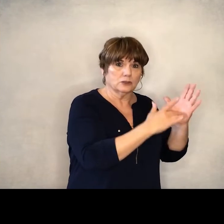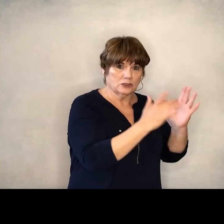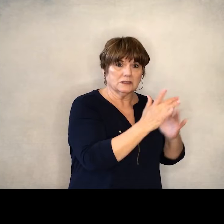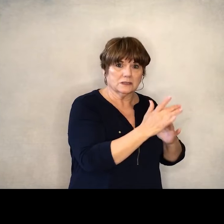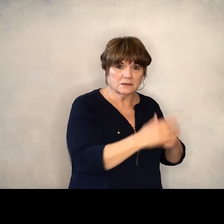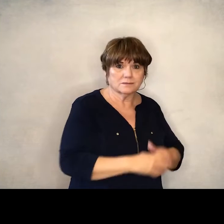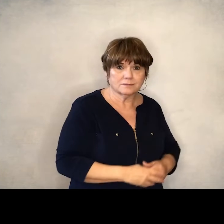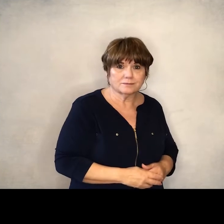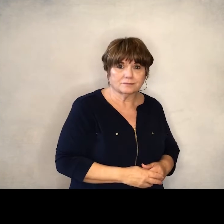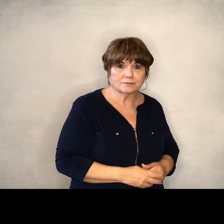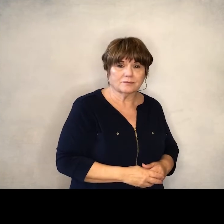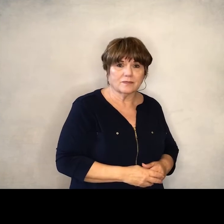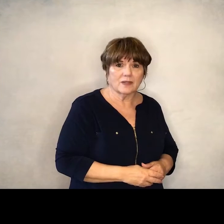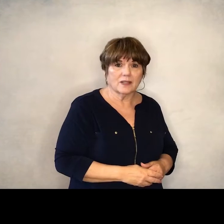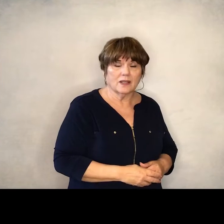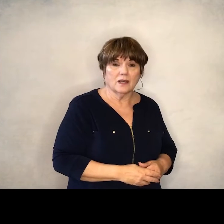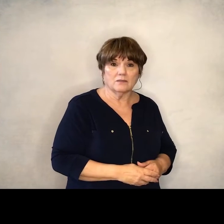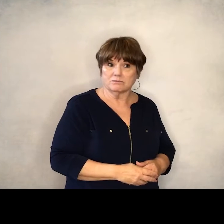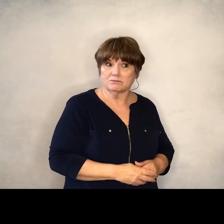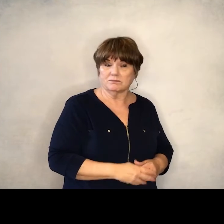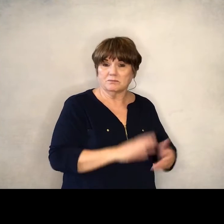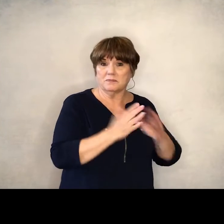God turned that around to our greatest glory.